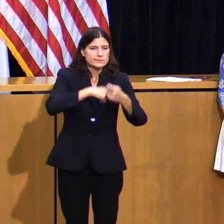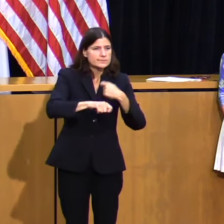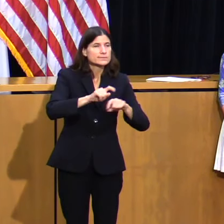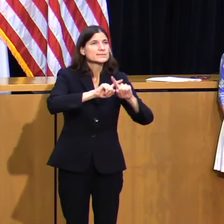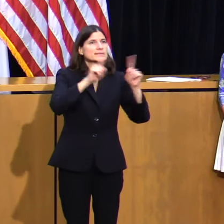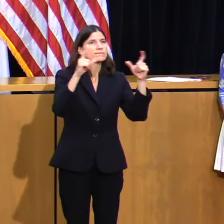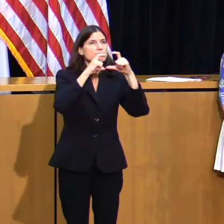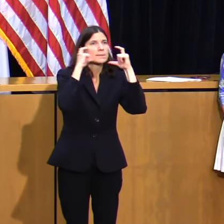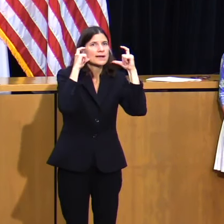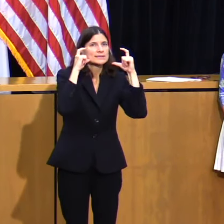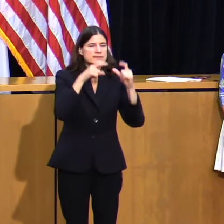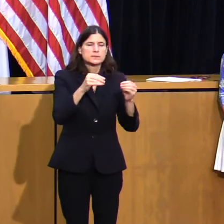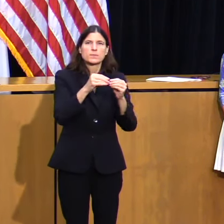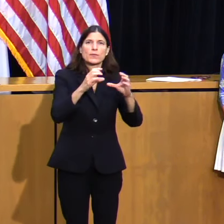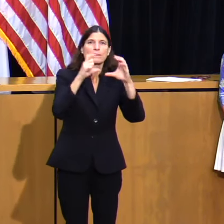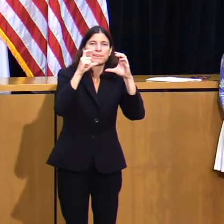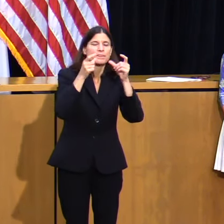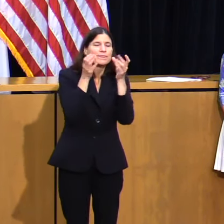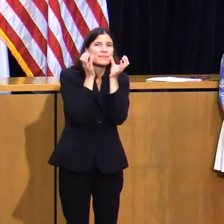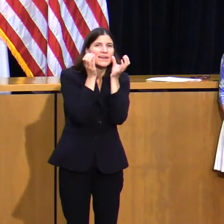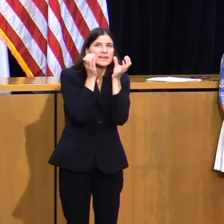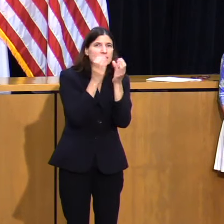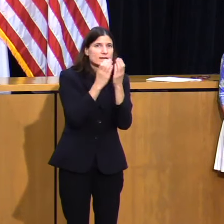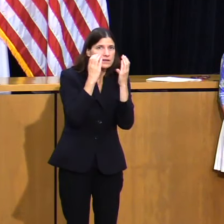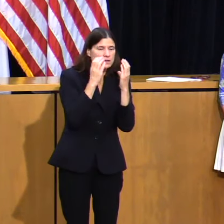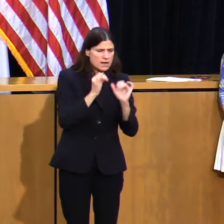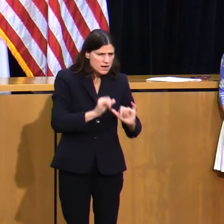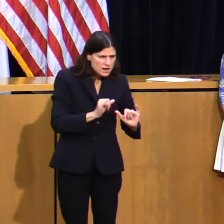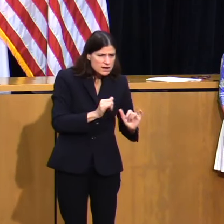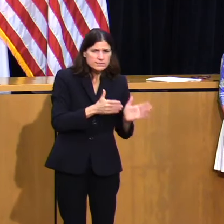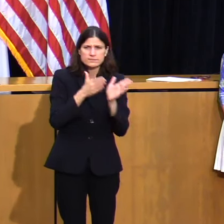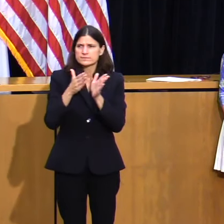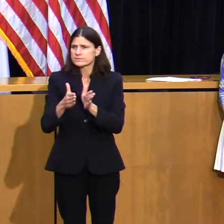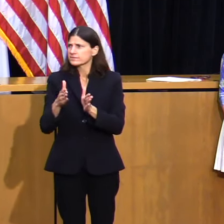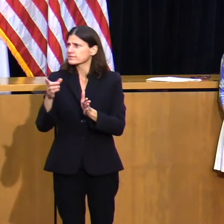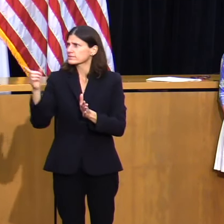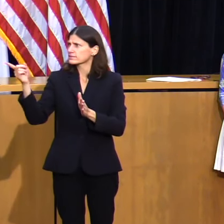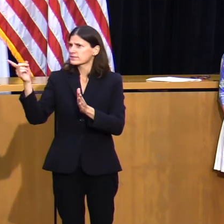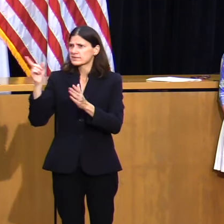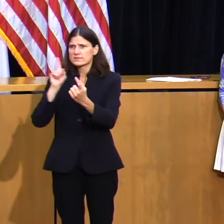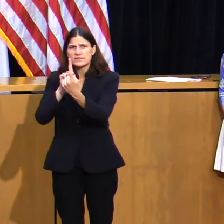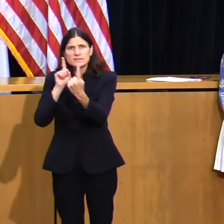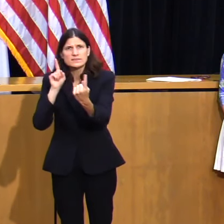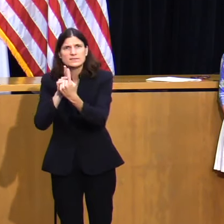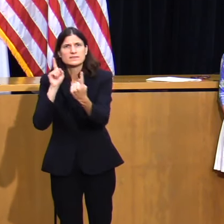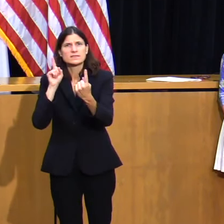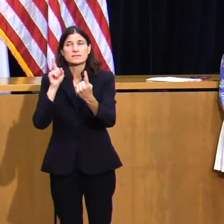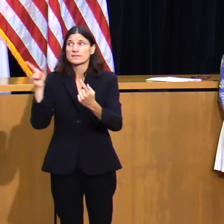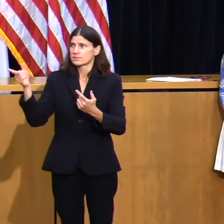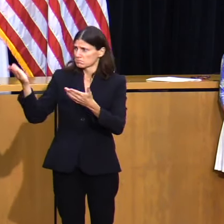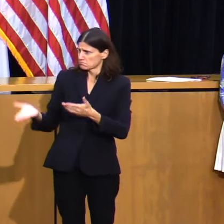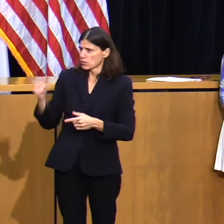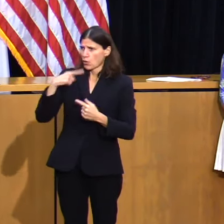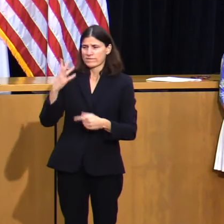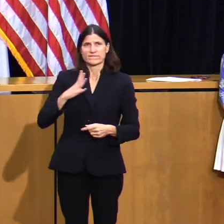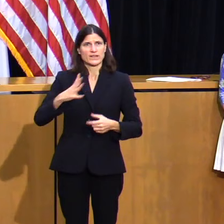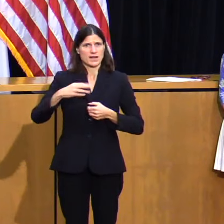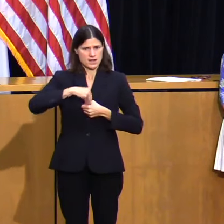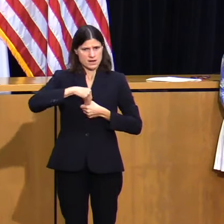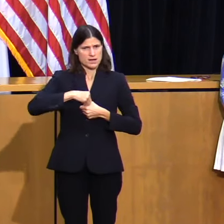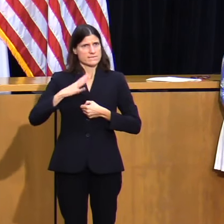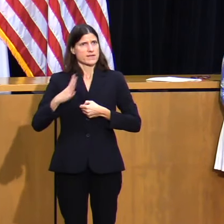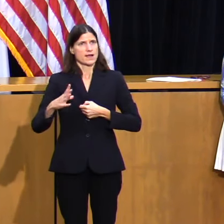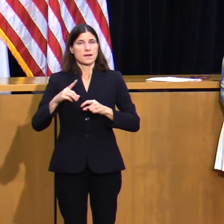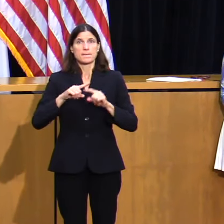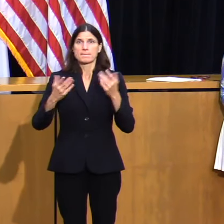idea that it's pretty clear there's asymptomatic spread, and then there's some debate about whether it's 20% of the cases or 40% of the cases. And one of the